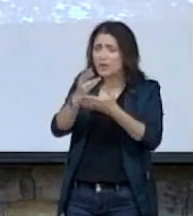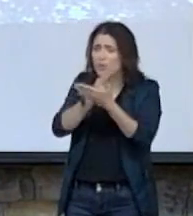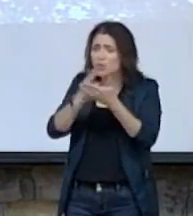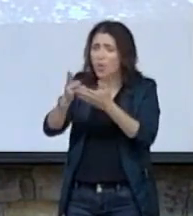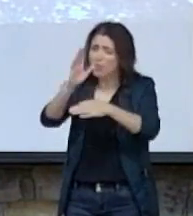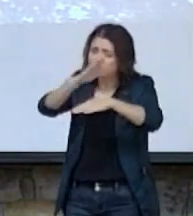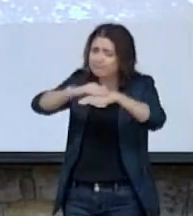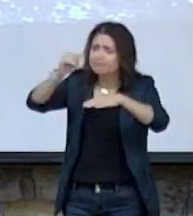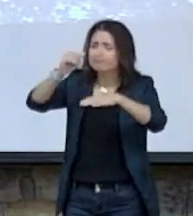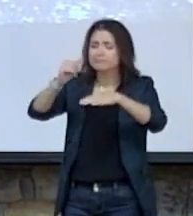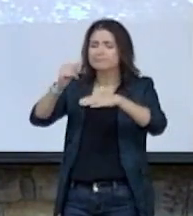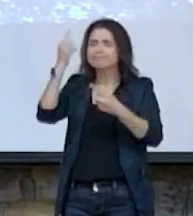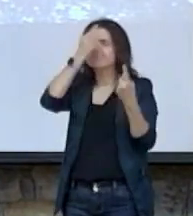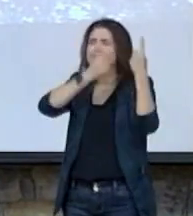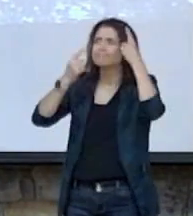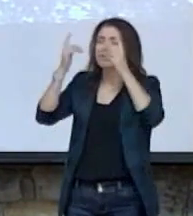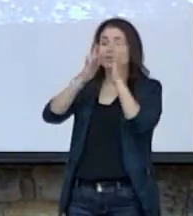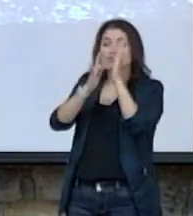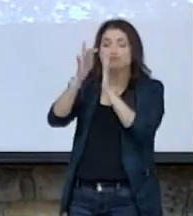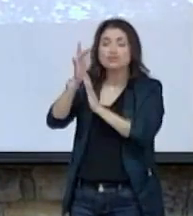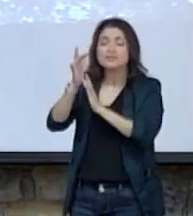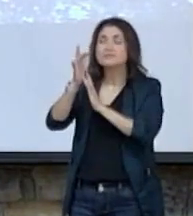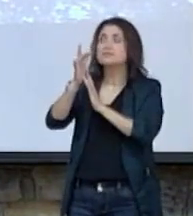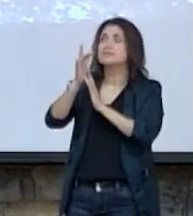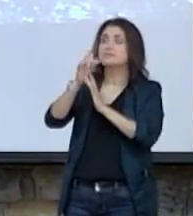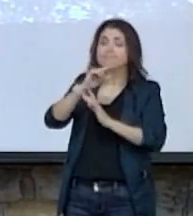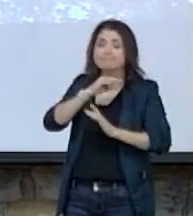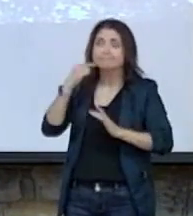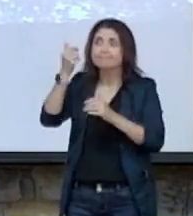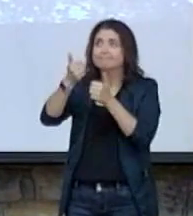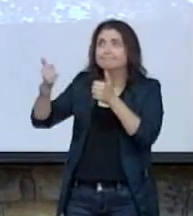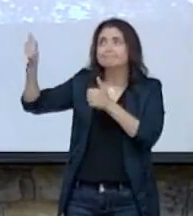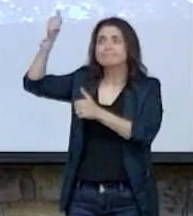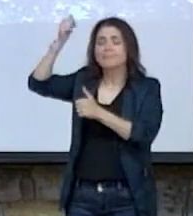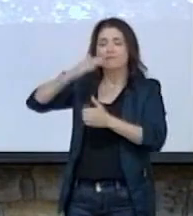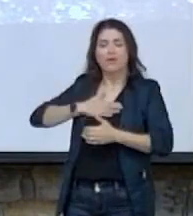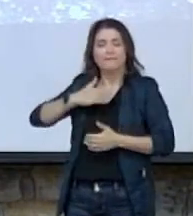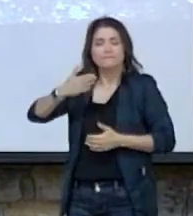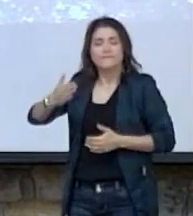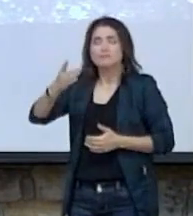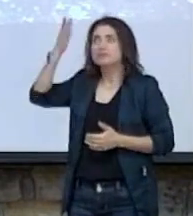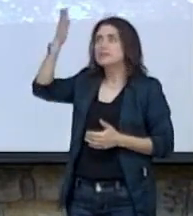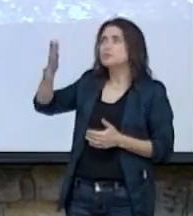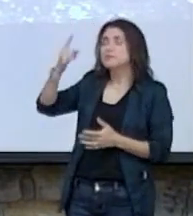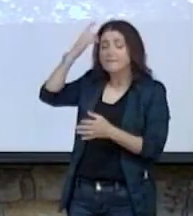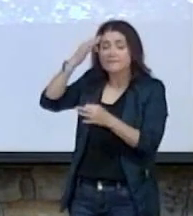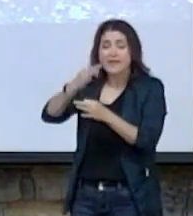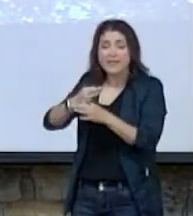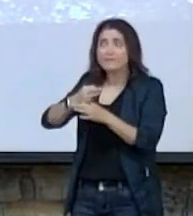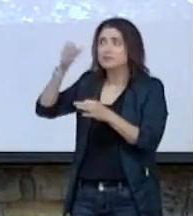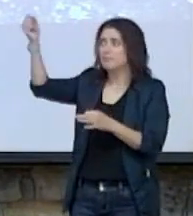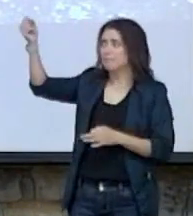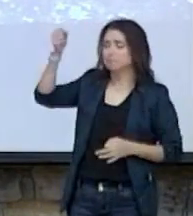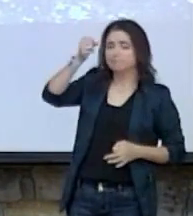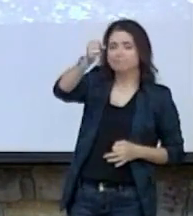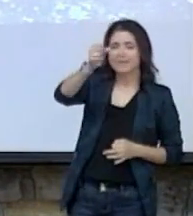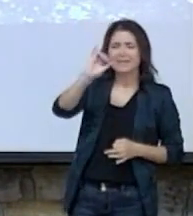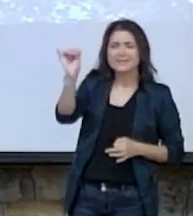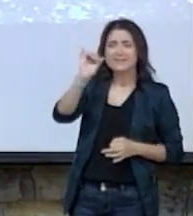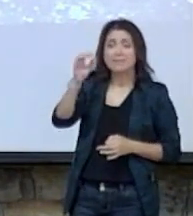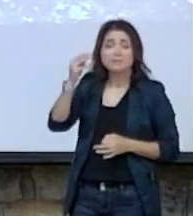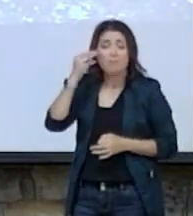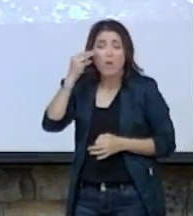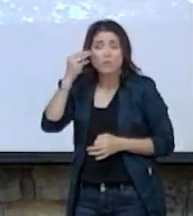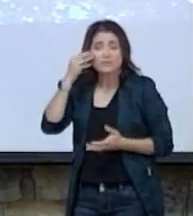Jesus, the apostle and high priest of our confession, who was faithful to him who appointed him, just as Moses also